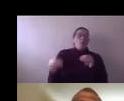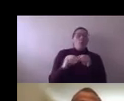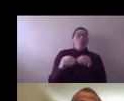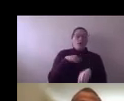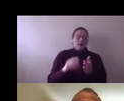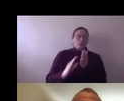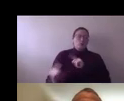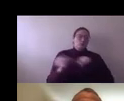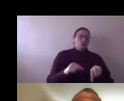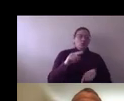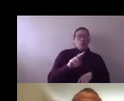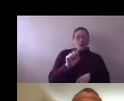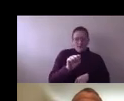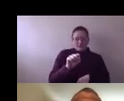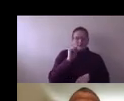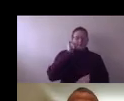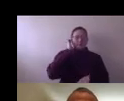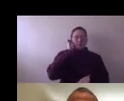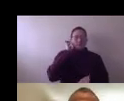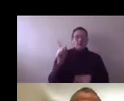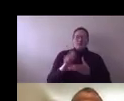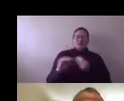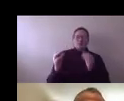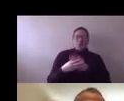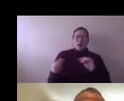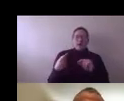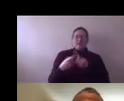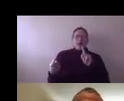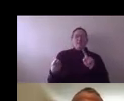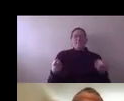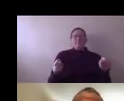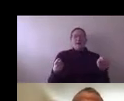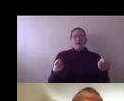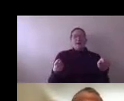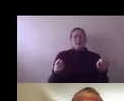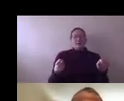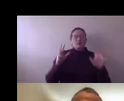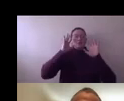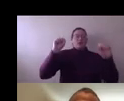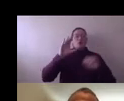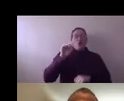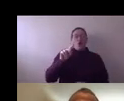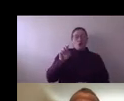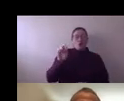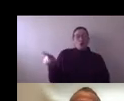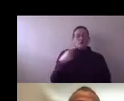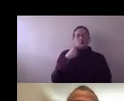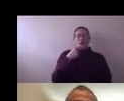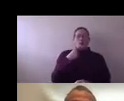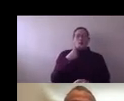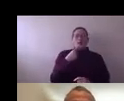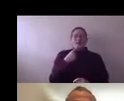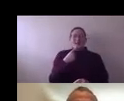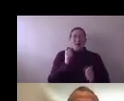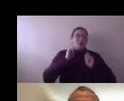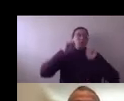the US. So there was anecdote told by President Carter that he was waking up in the middle